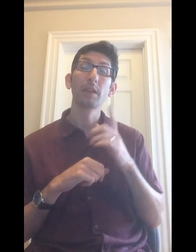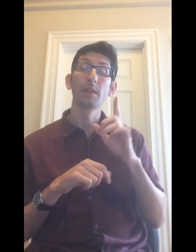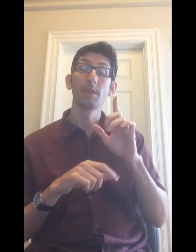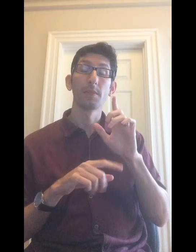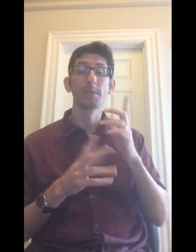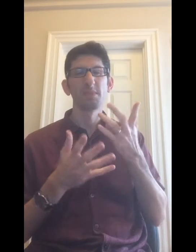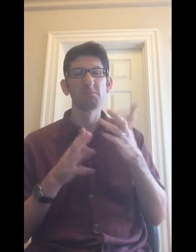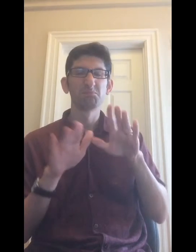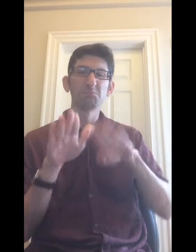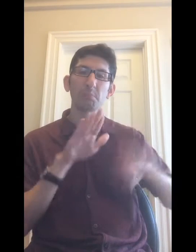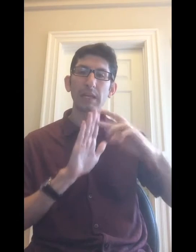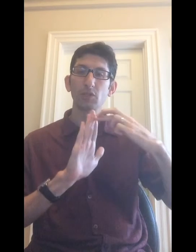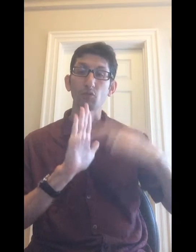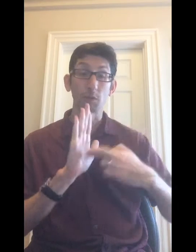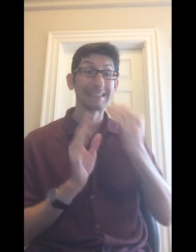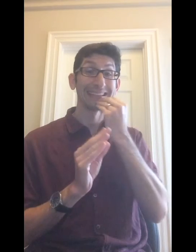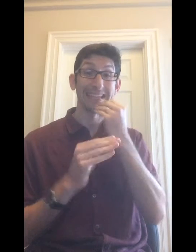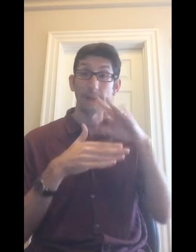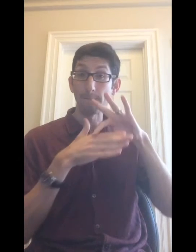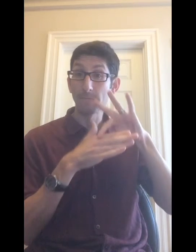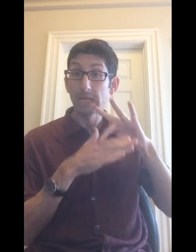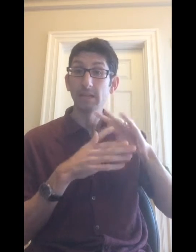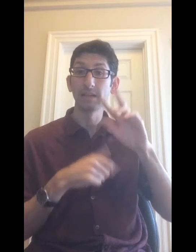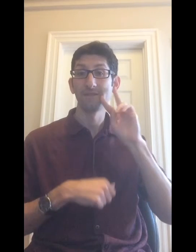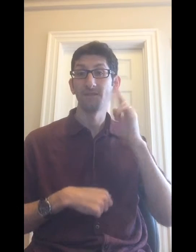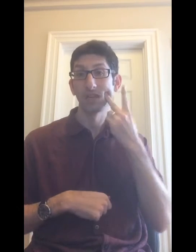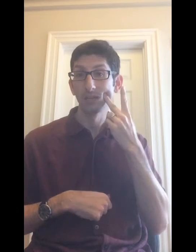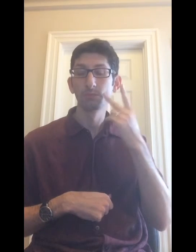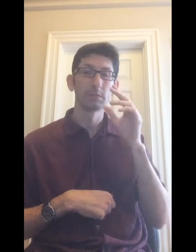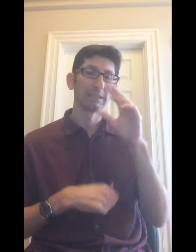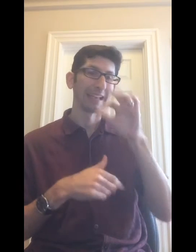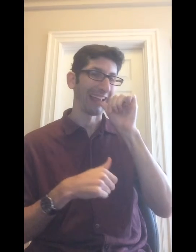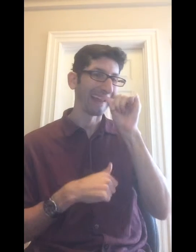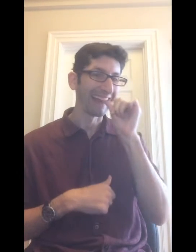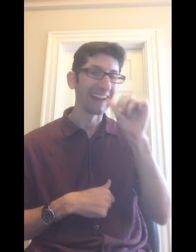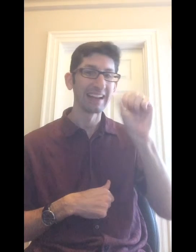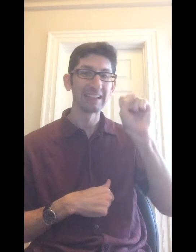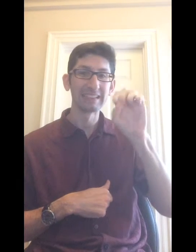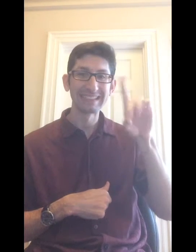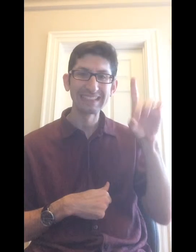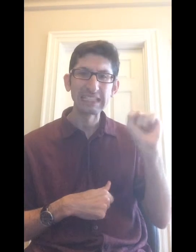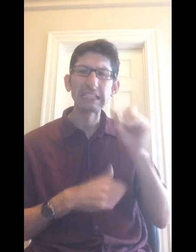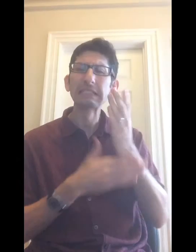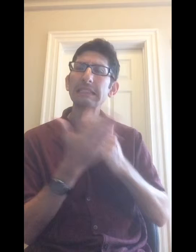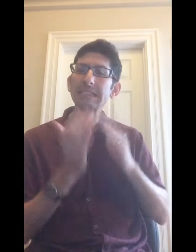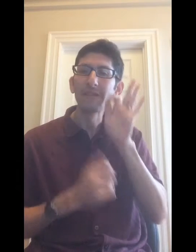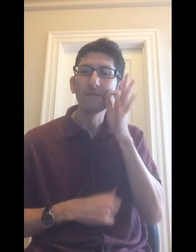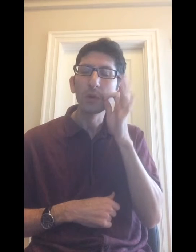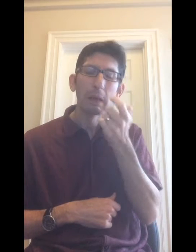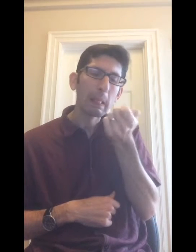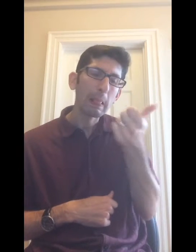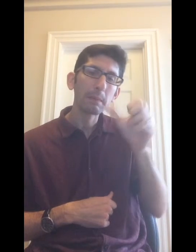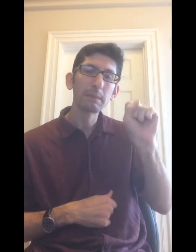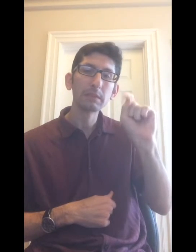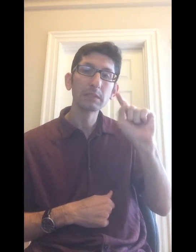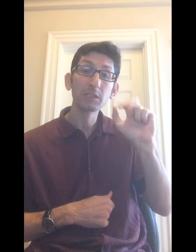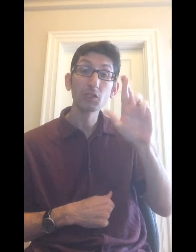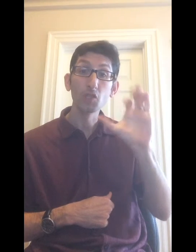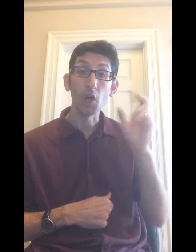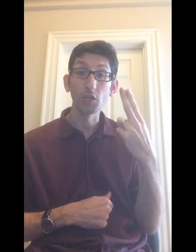meat, vegetables, nuts and seeds, some fruit, a little bit of starch, and no sugar. There's a